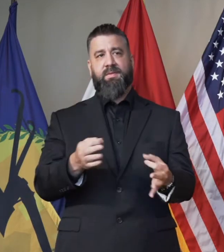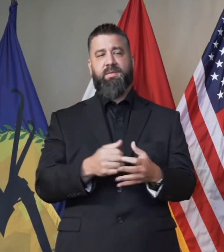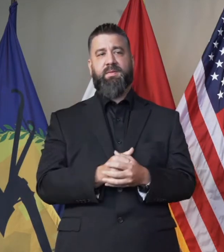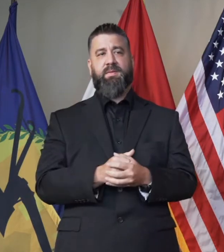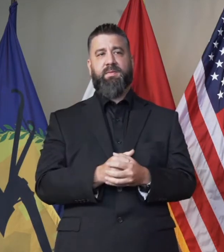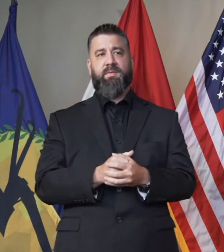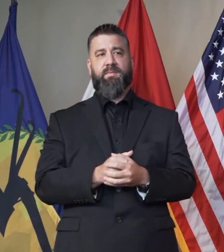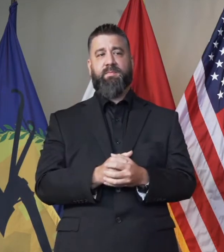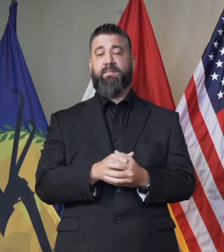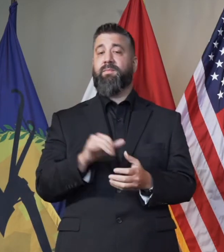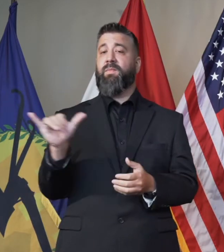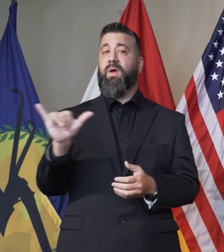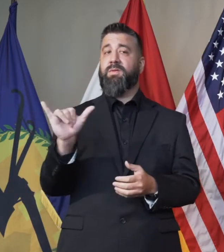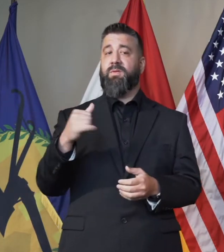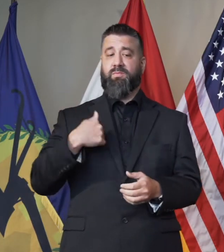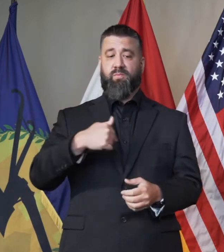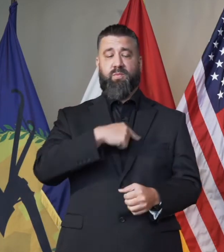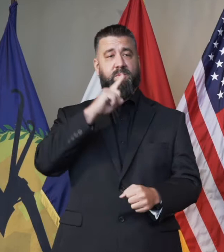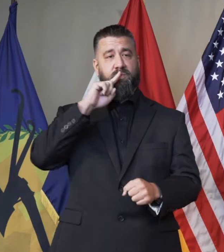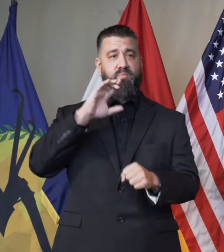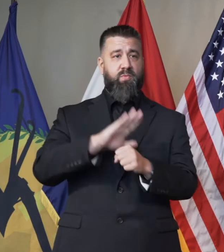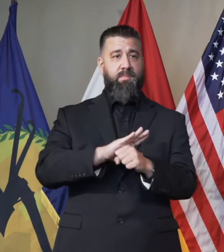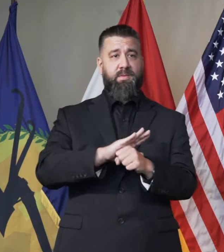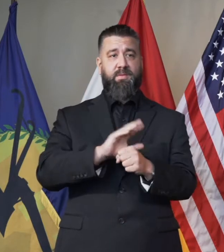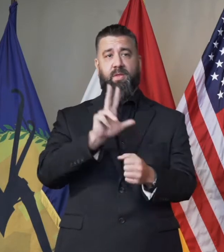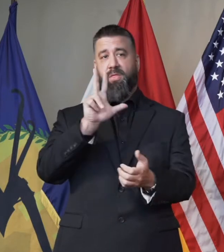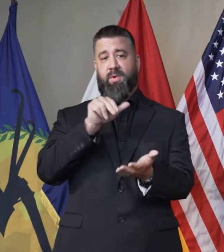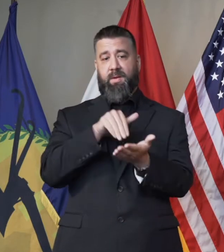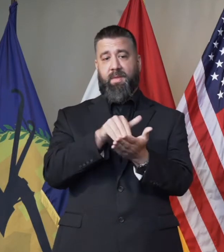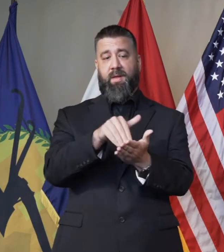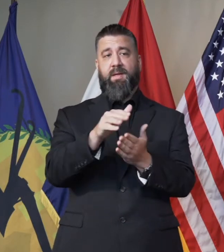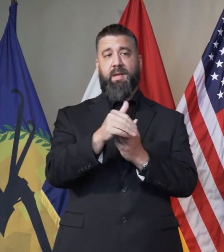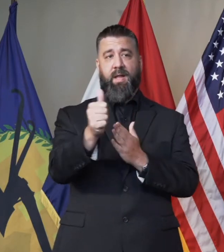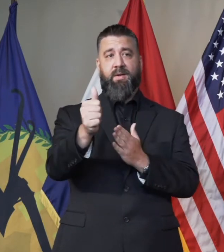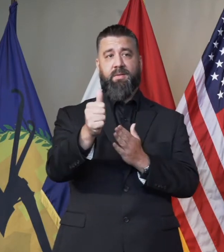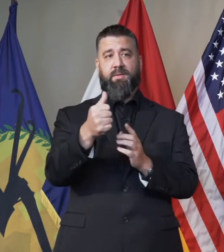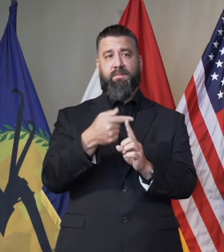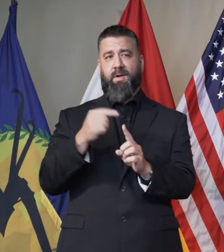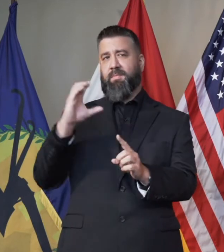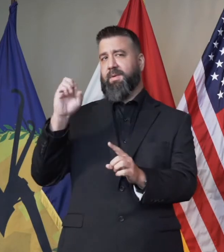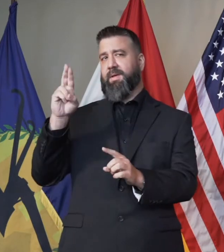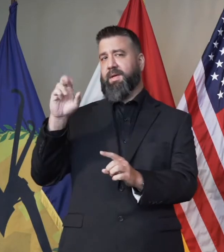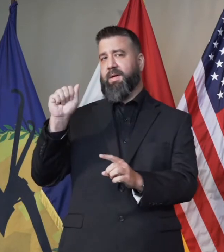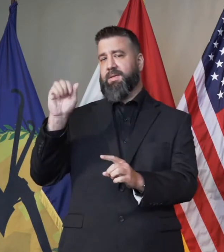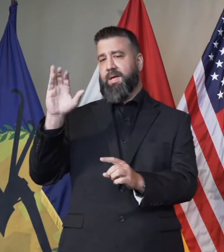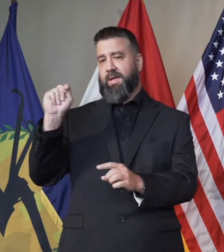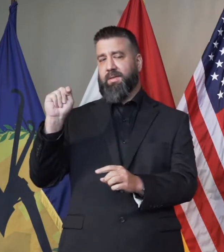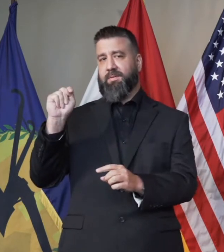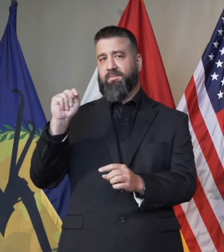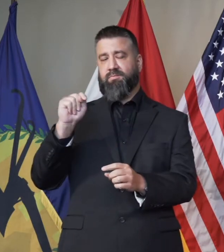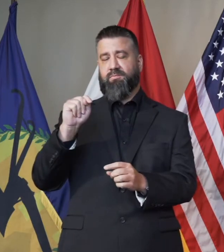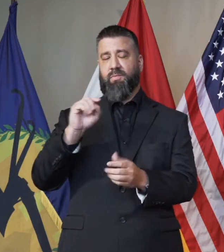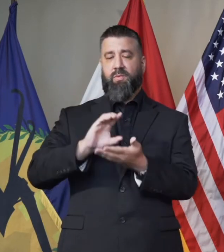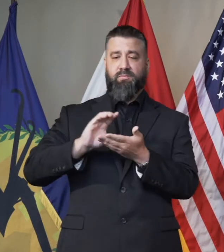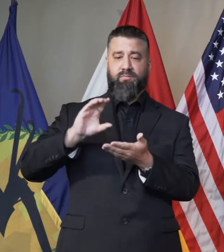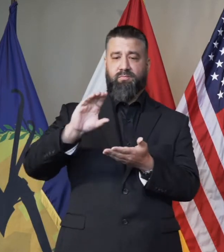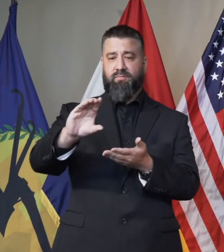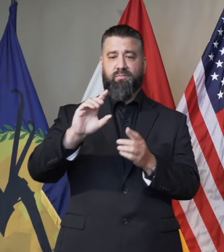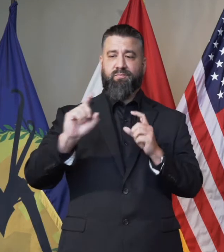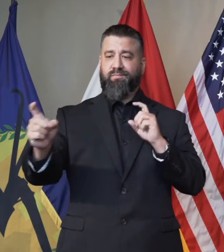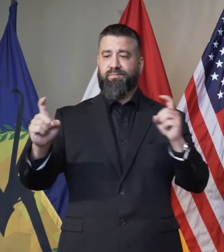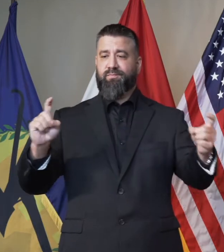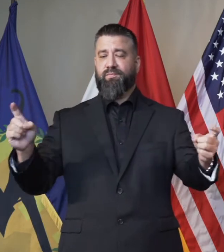have committed $3 million from the Federal CARES Act funding to support the purchase of PPE for our schools.